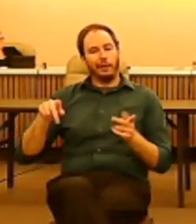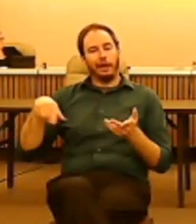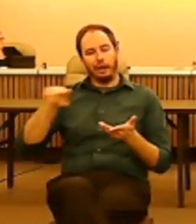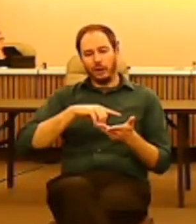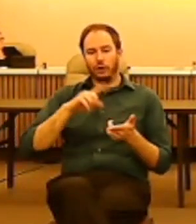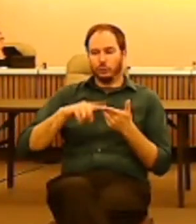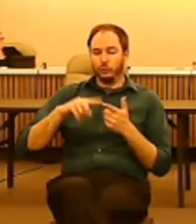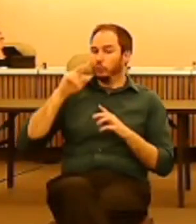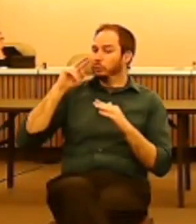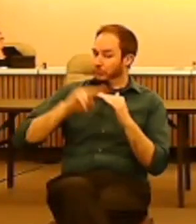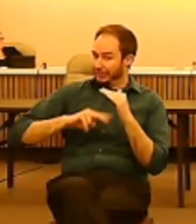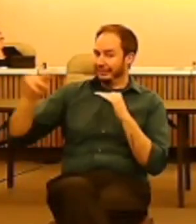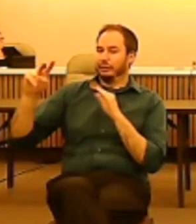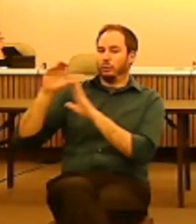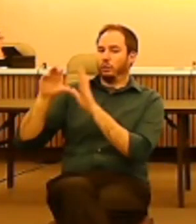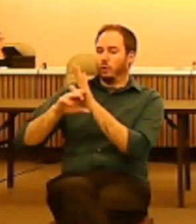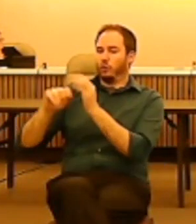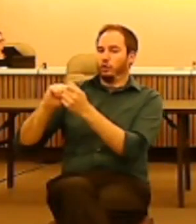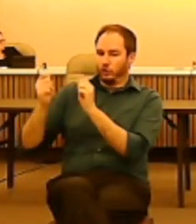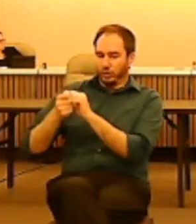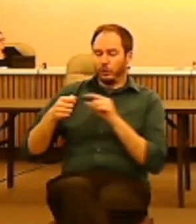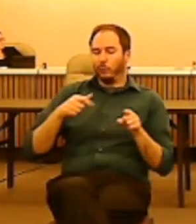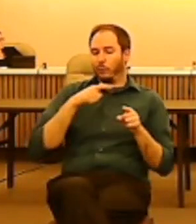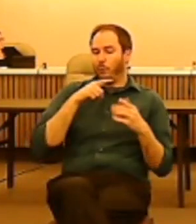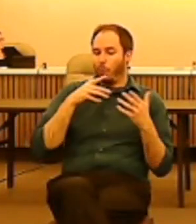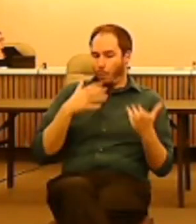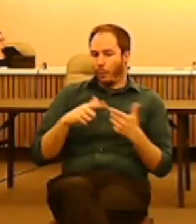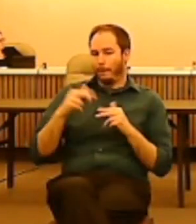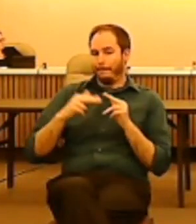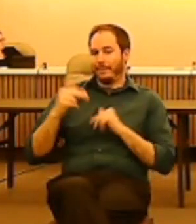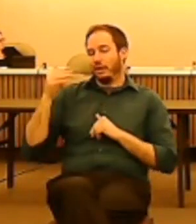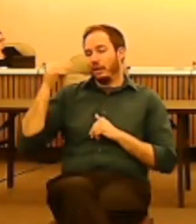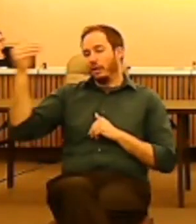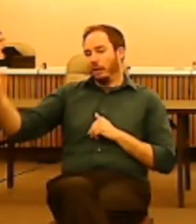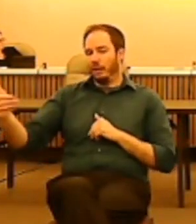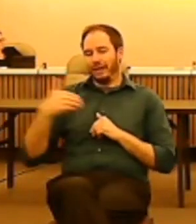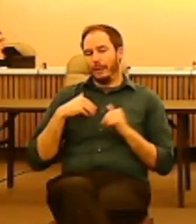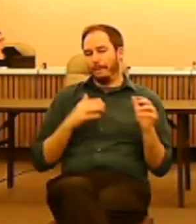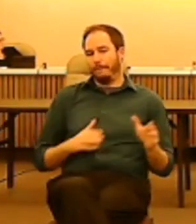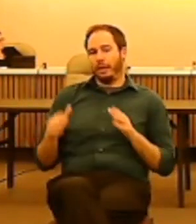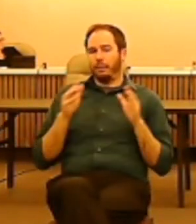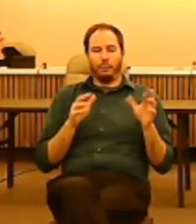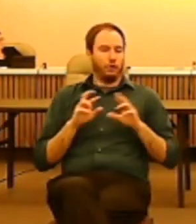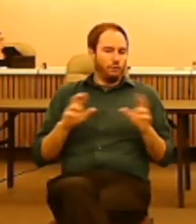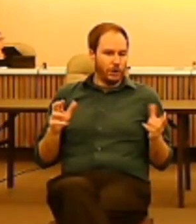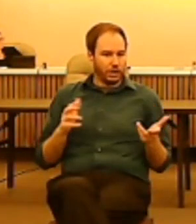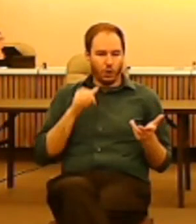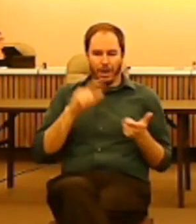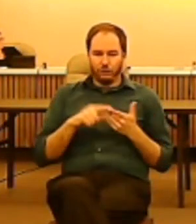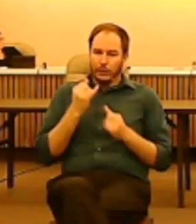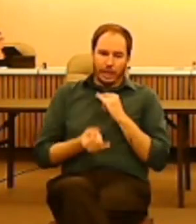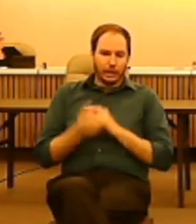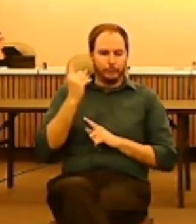be, you can have the resolution in by the 30th, but the active date,